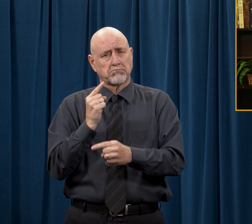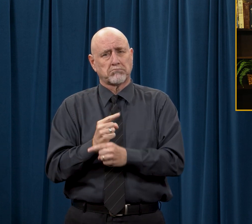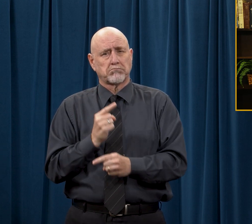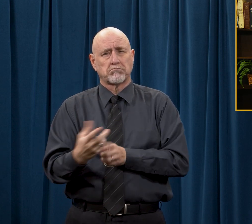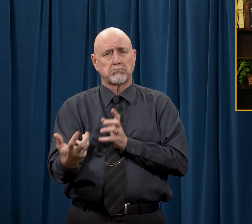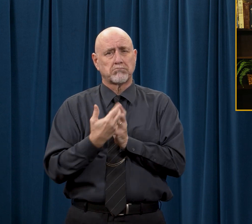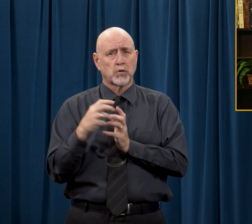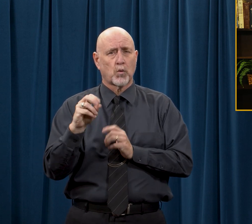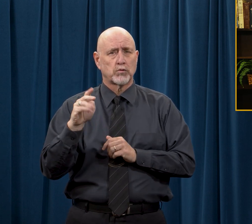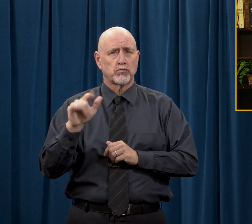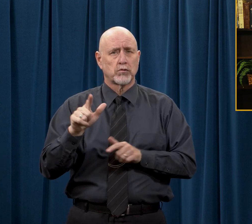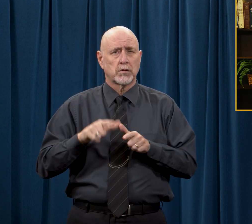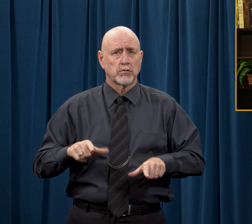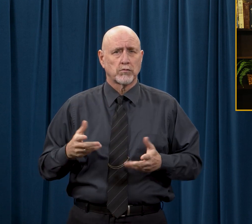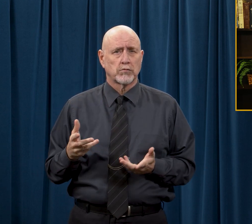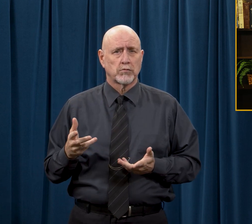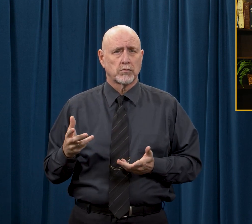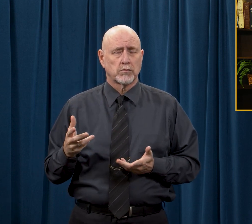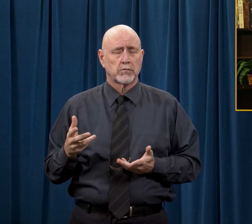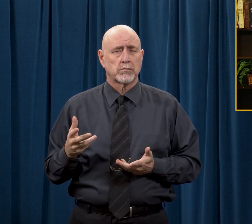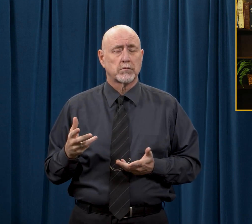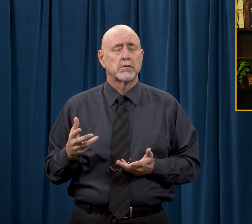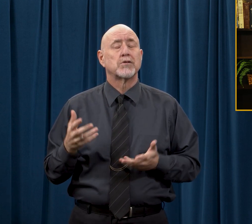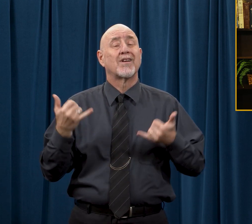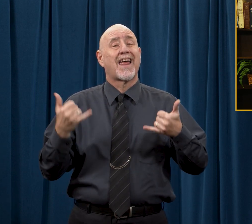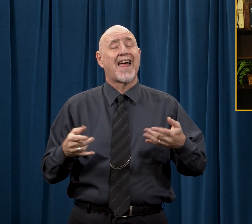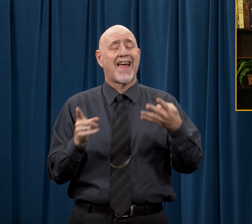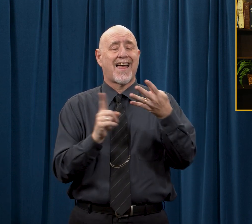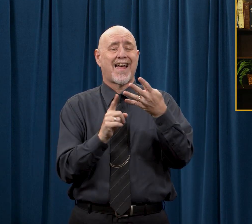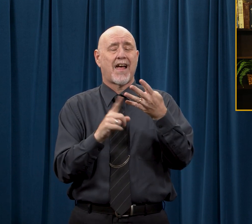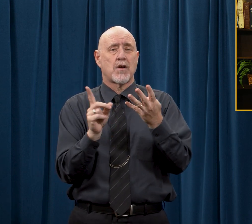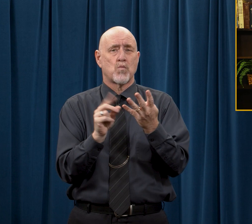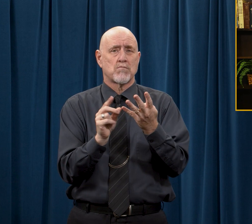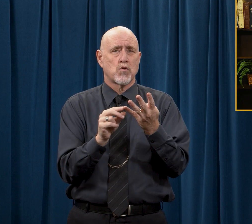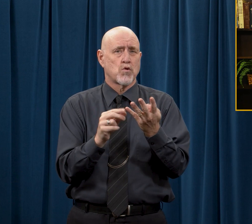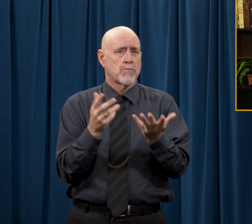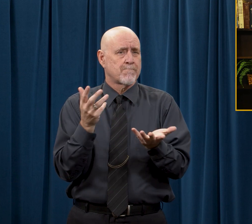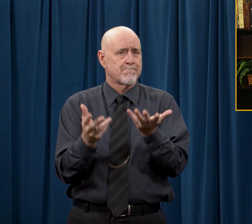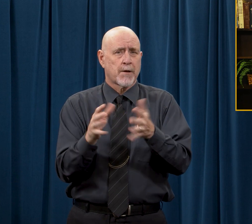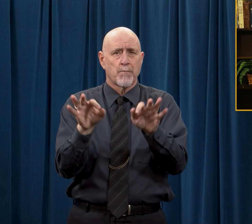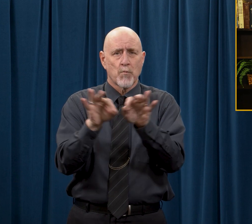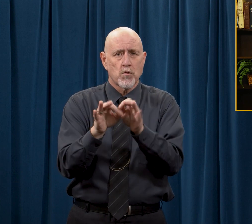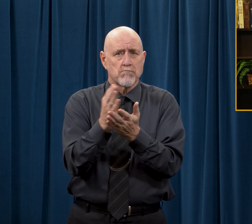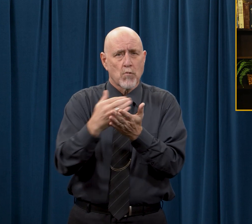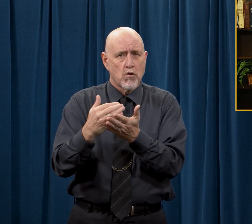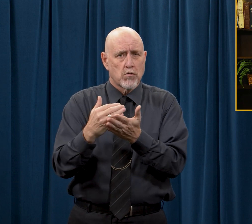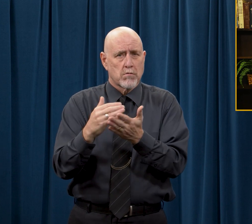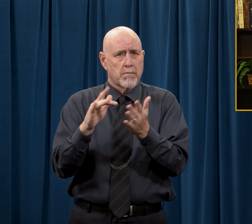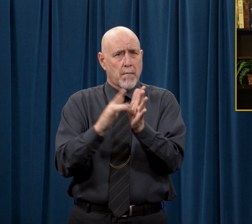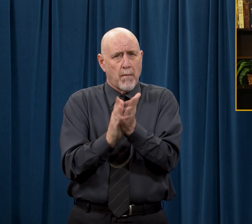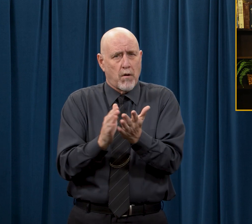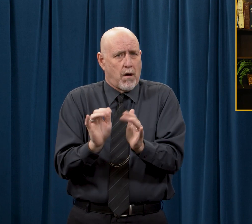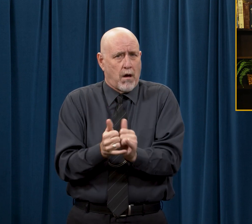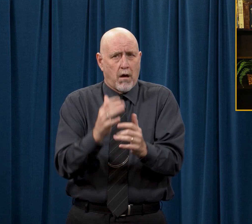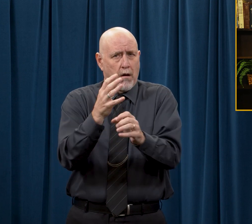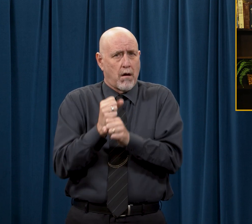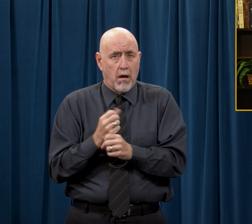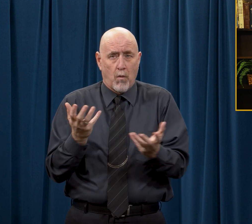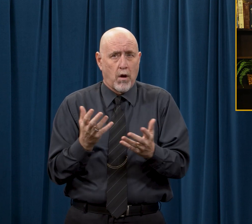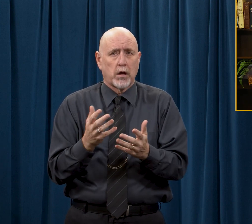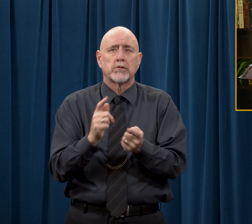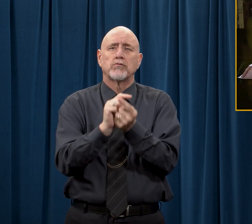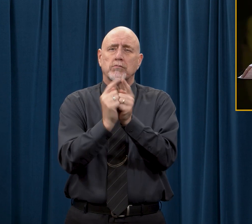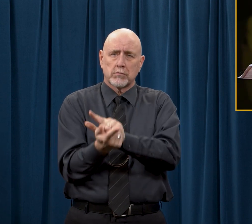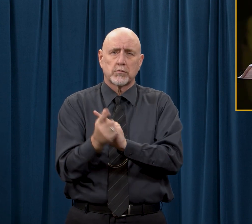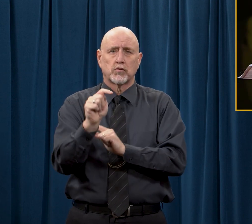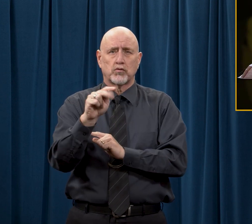99.9% true to the original. But this leaves us with one more important aspect to how we got the